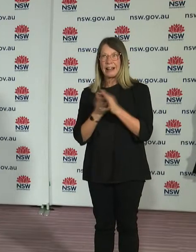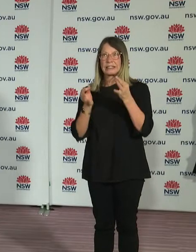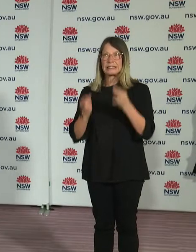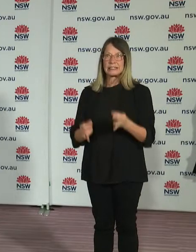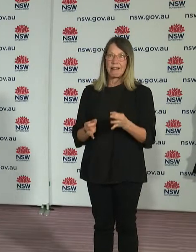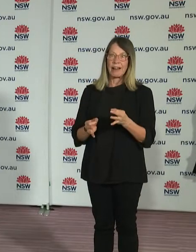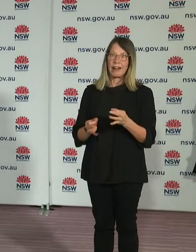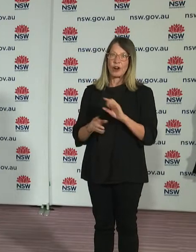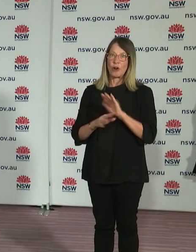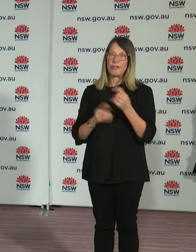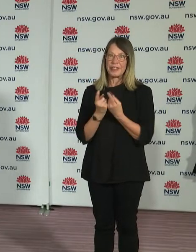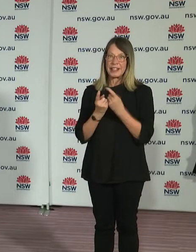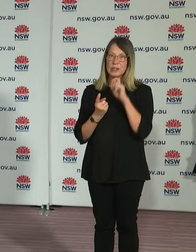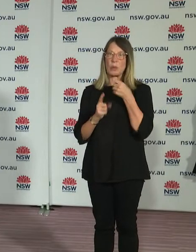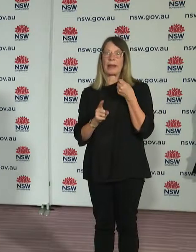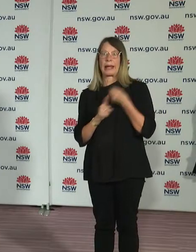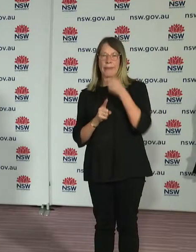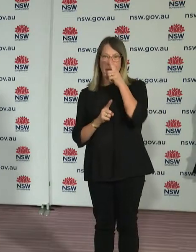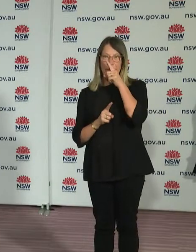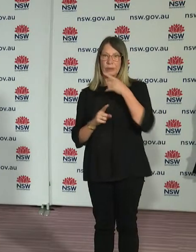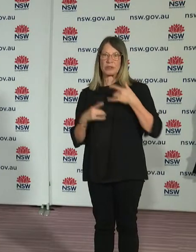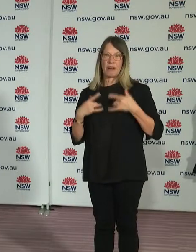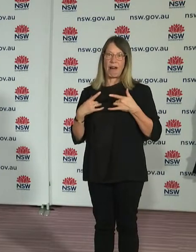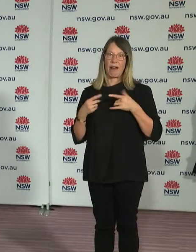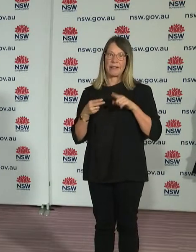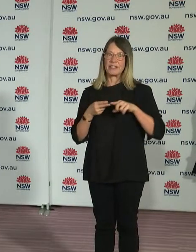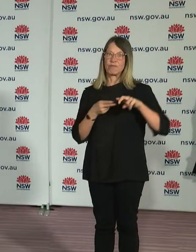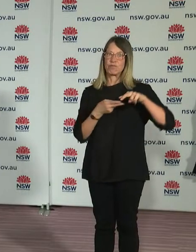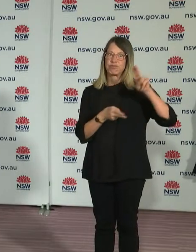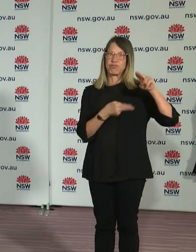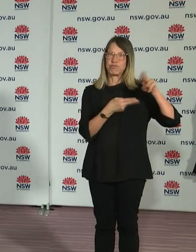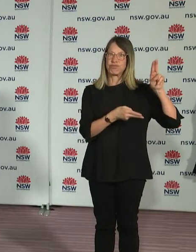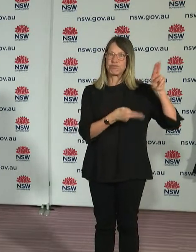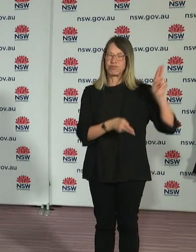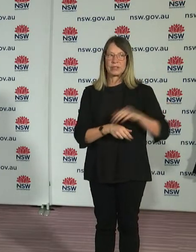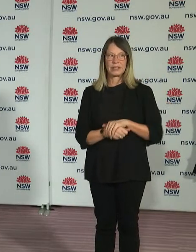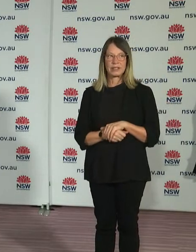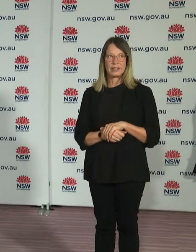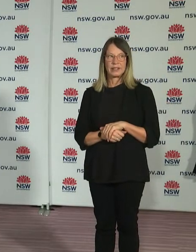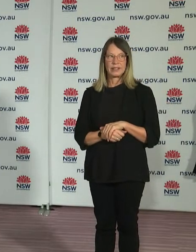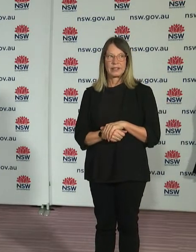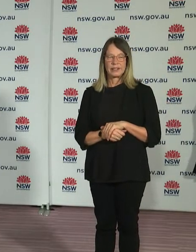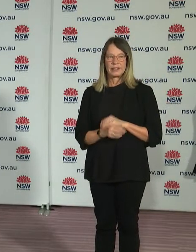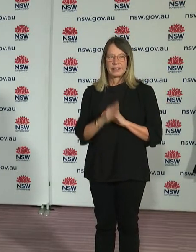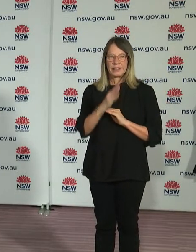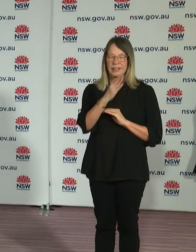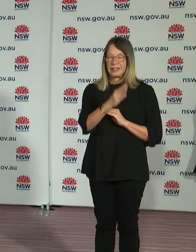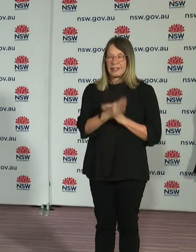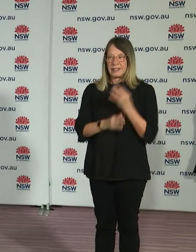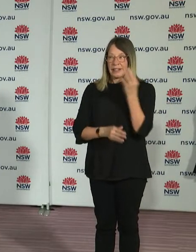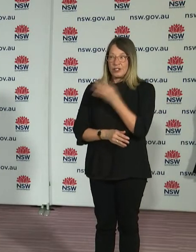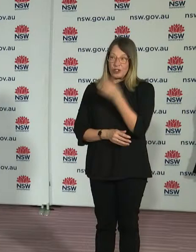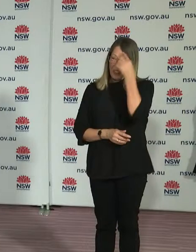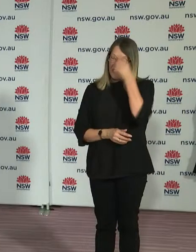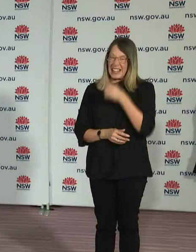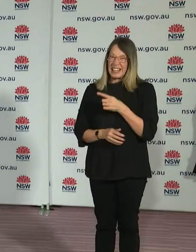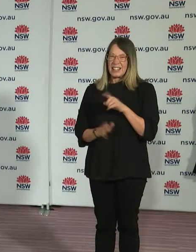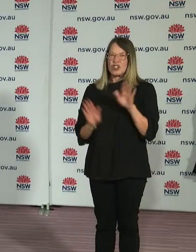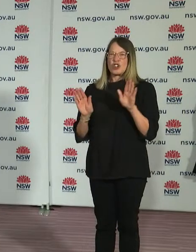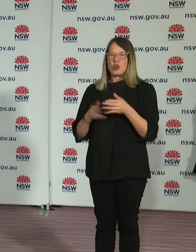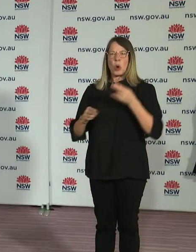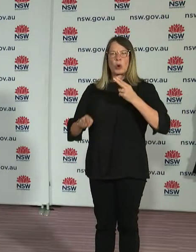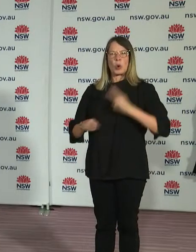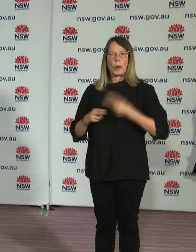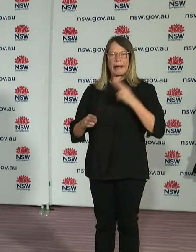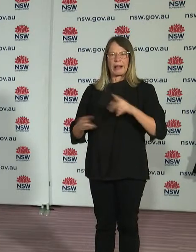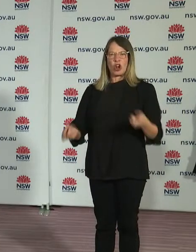all I have is sympathy and empathy for other states going through this. Fair to say short, sharp lockdowns are over? We just know that I'm after work. not going to comment on that. I'll let others comment